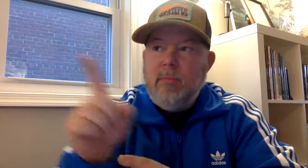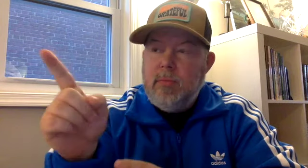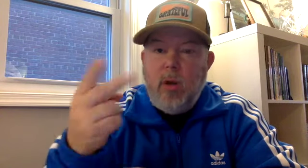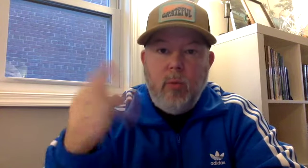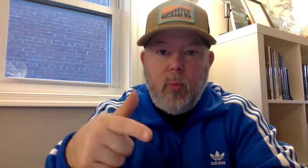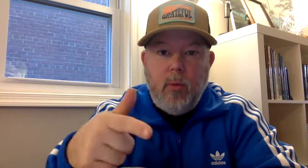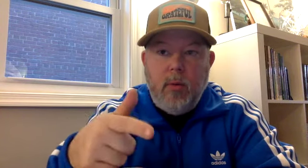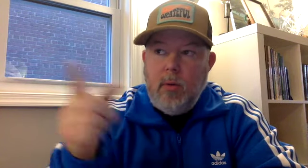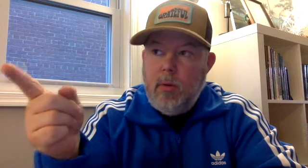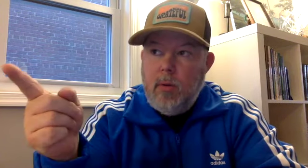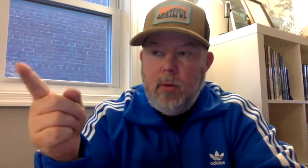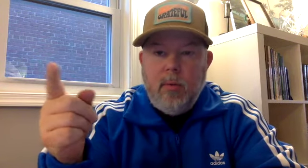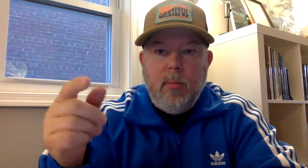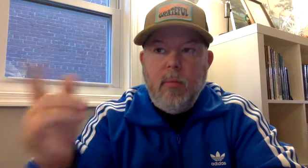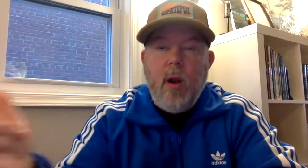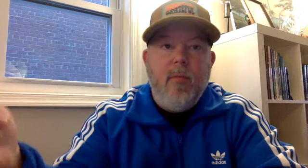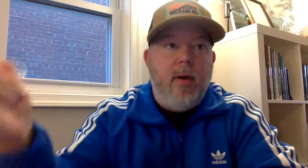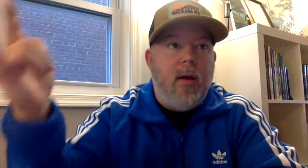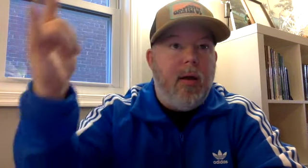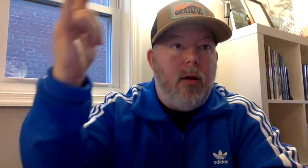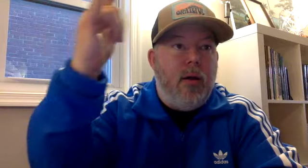things better. Hello.